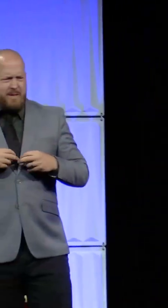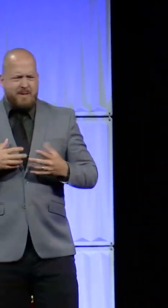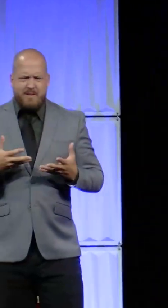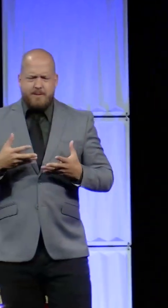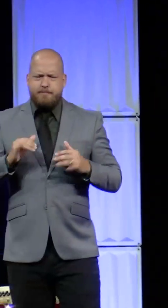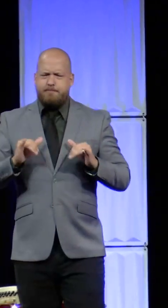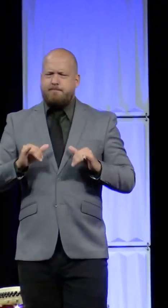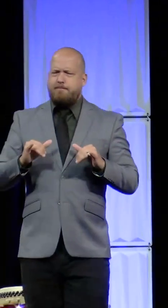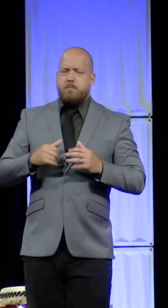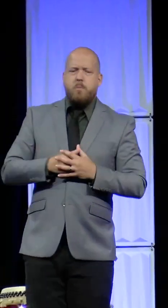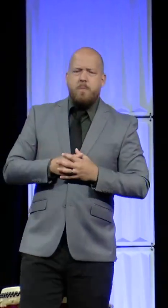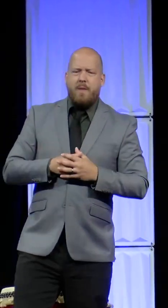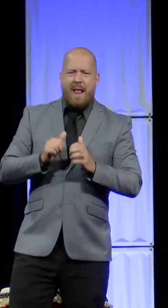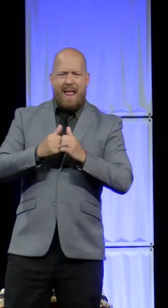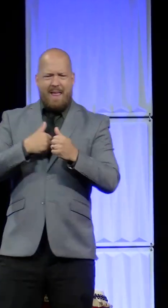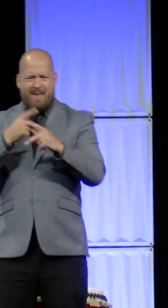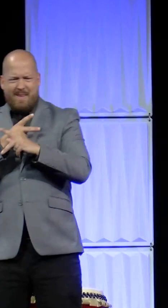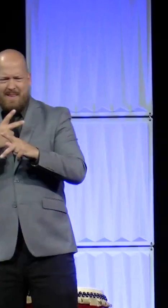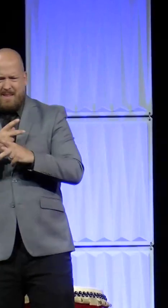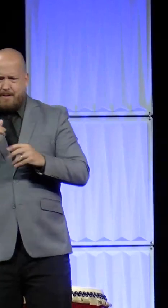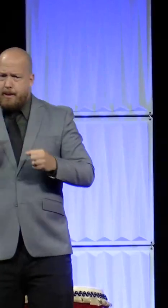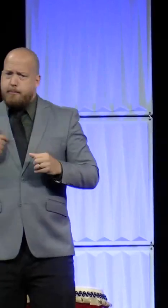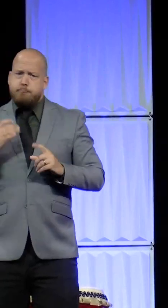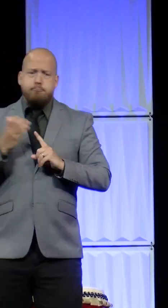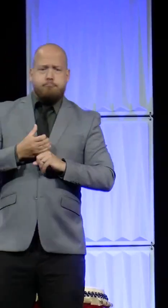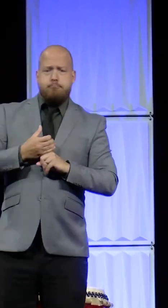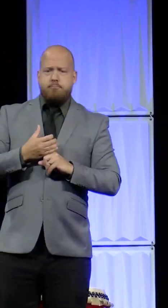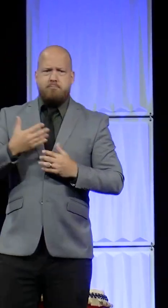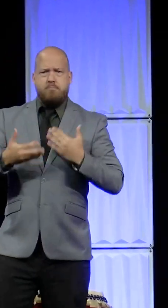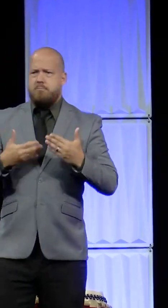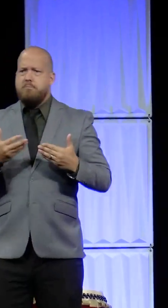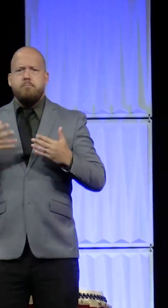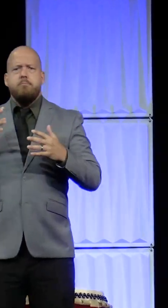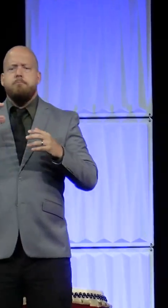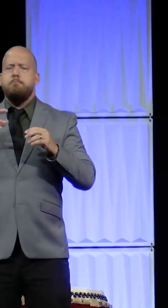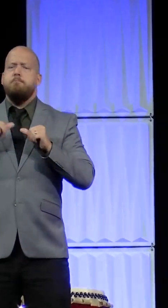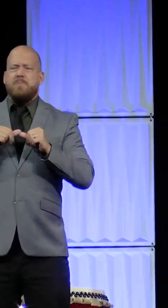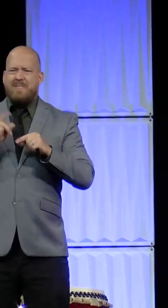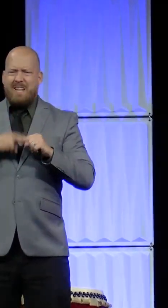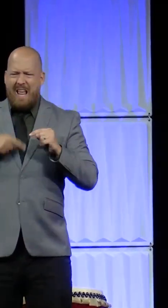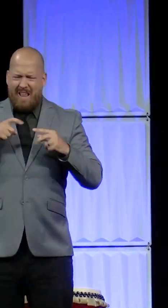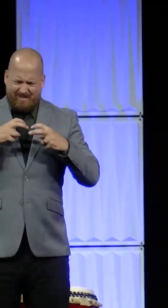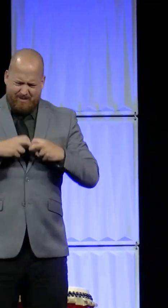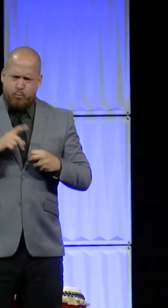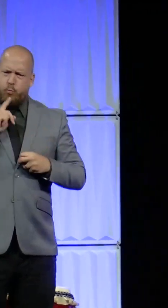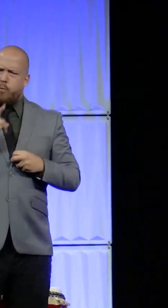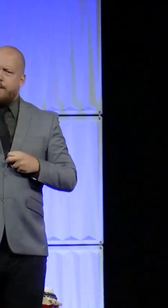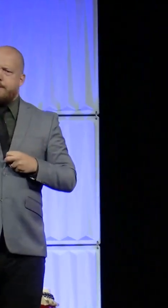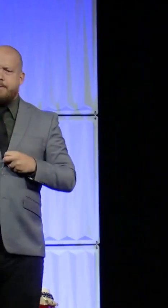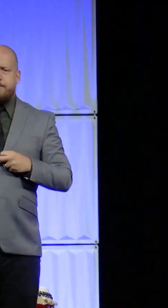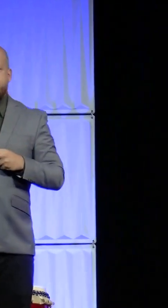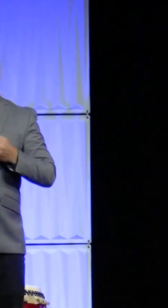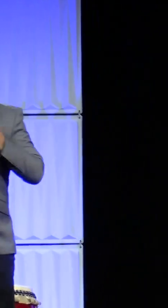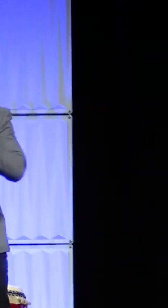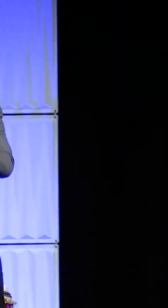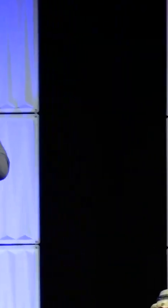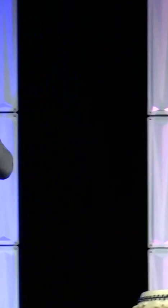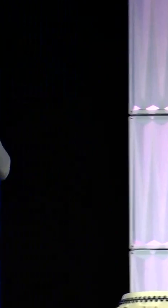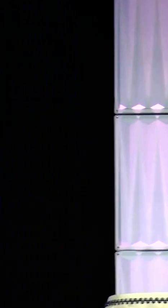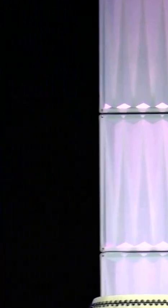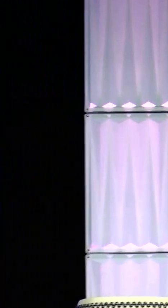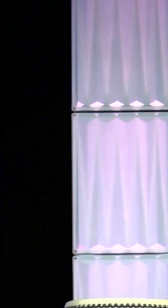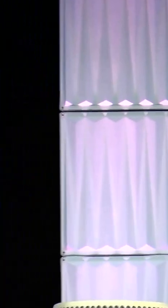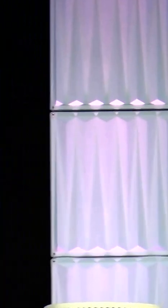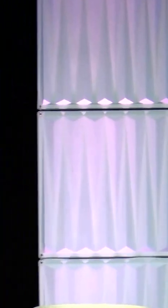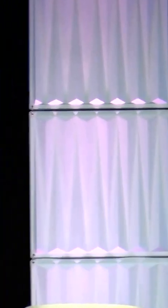BS. No, we gotta be who we are. We gotta show up as who we are. We gotta be free to